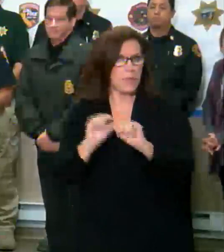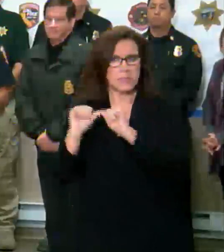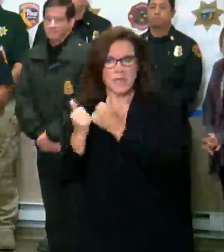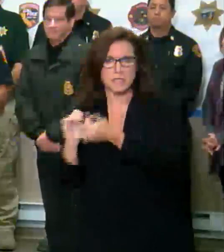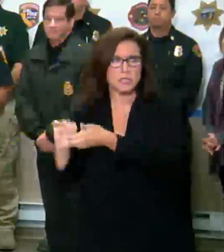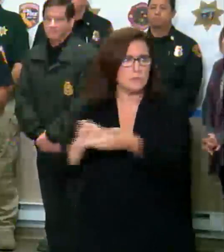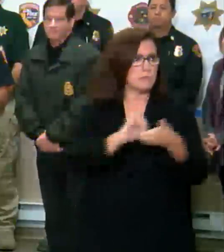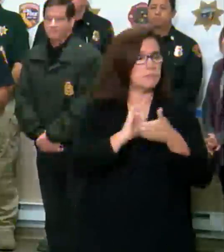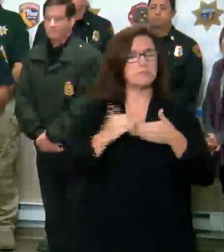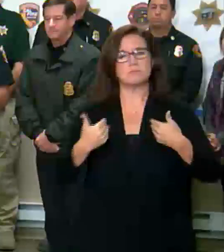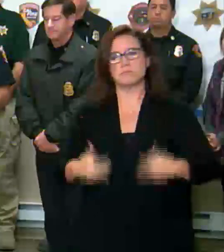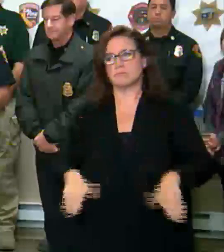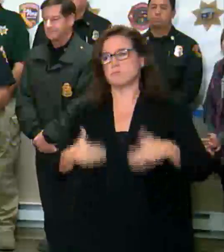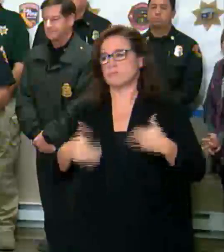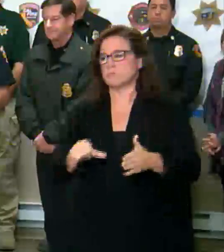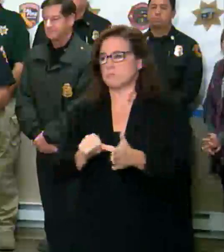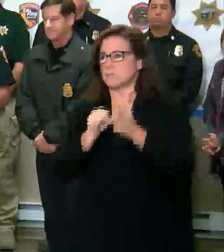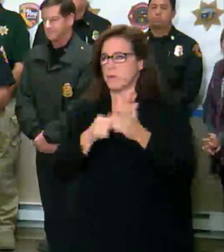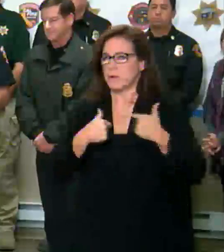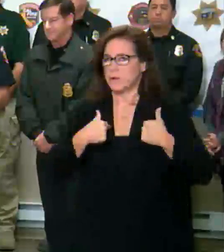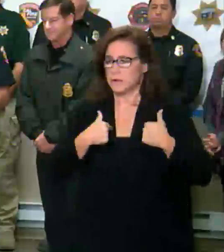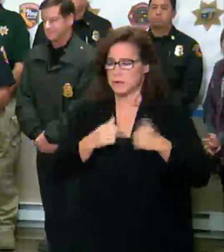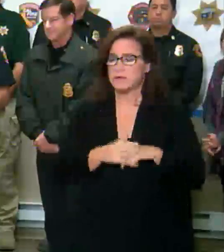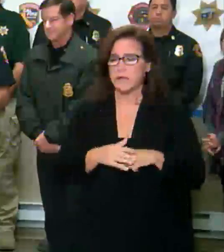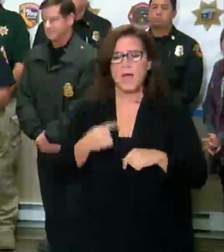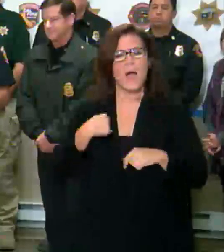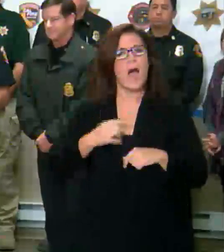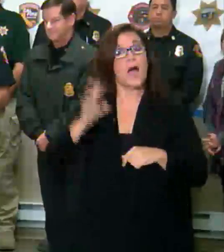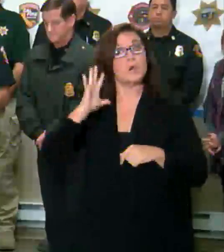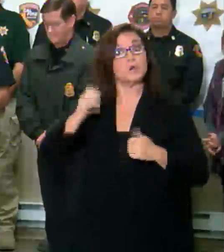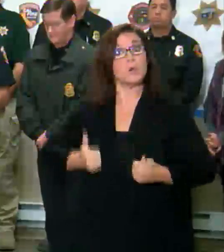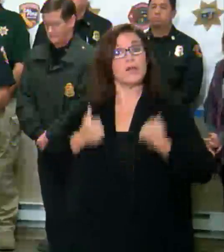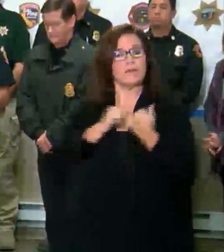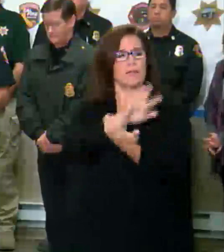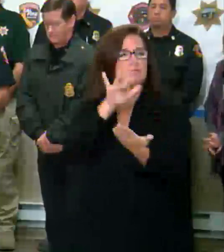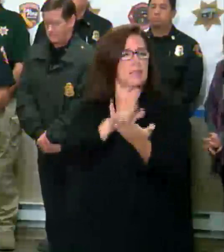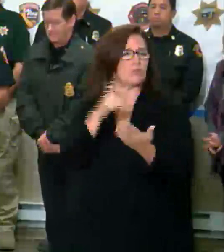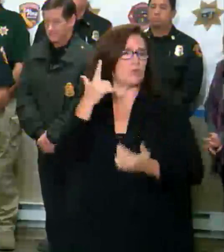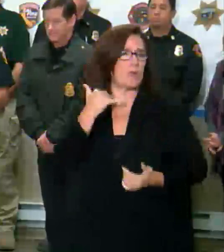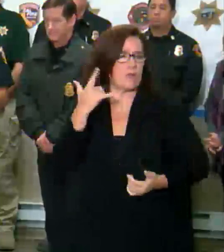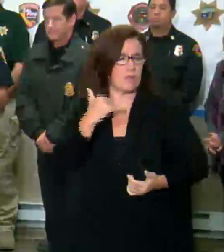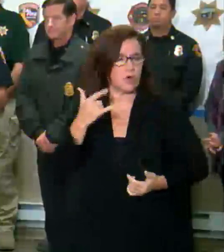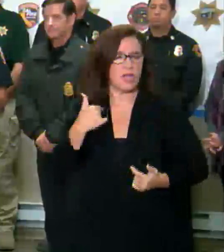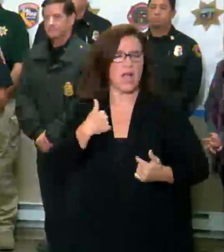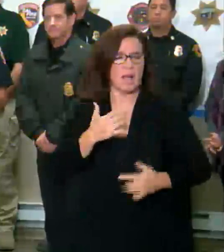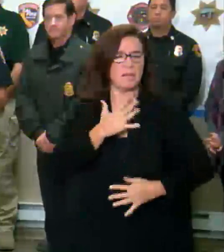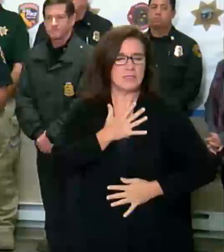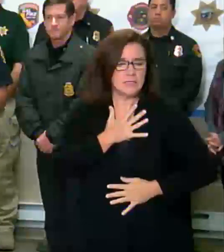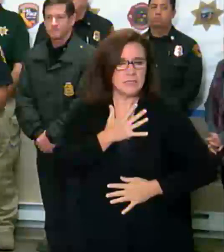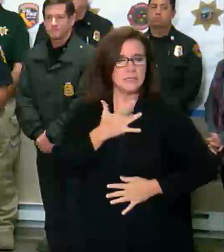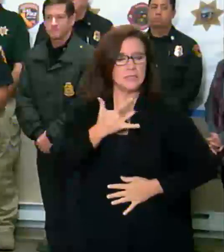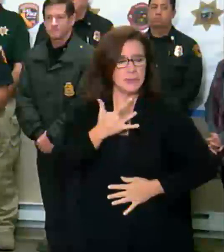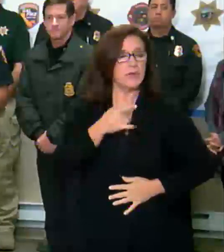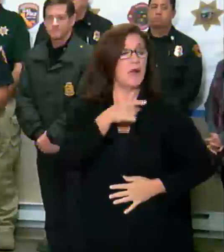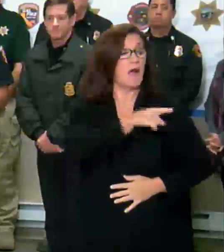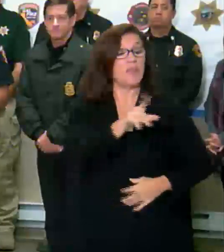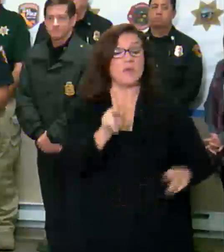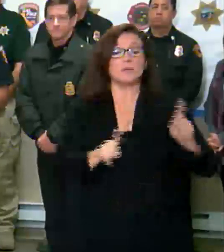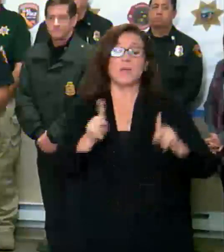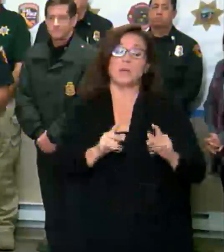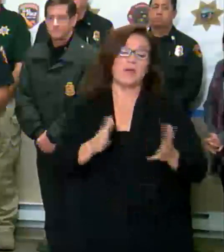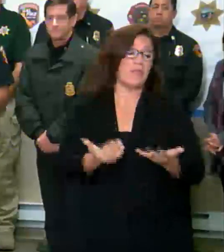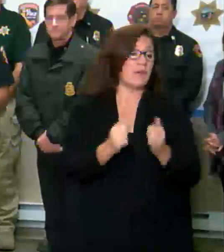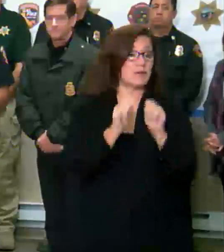former resident of Central Coast, my heart goes out to those members of the public that have lost their